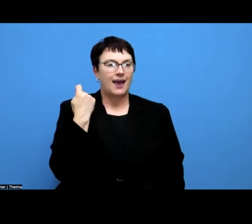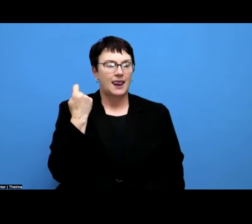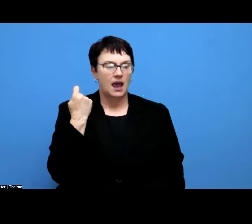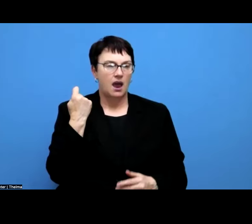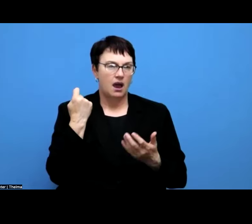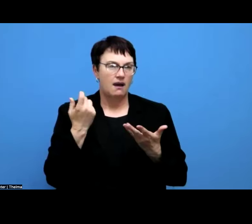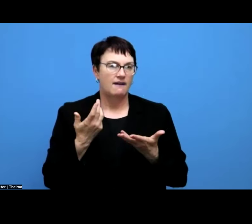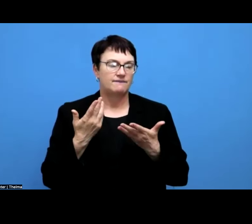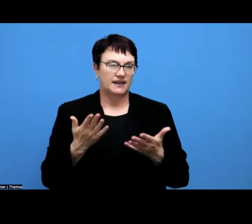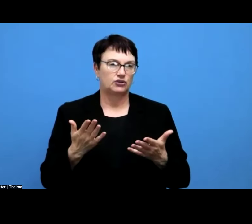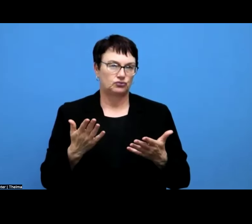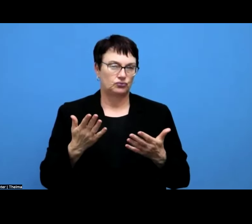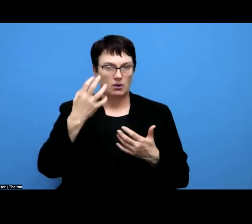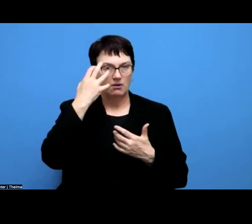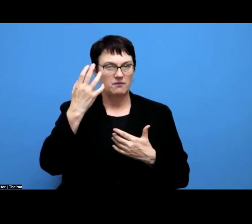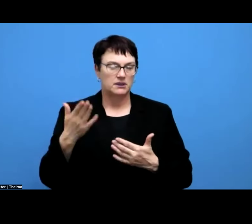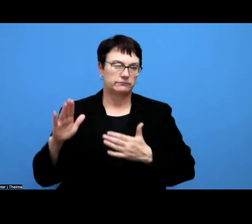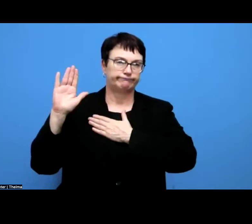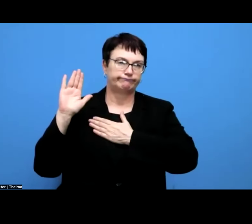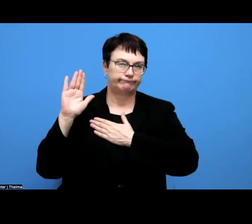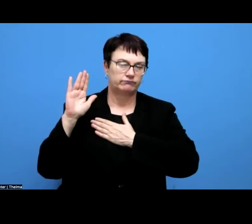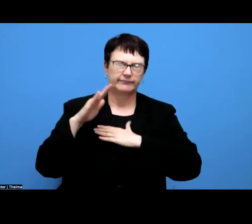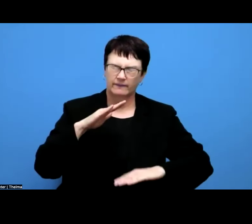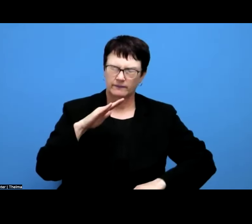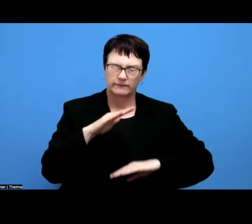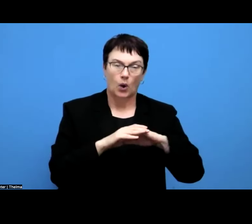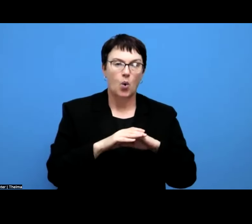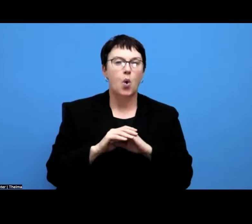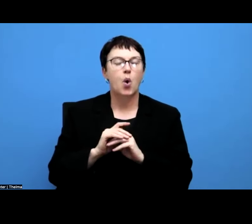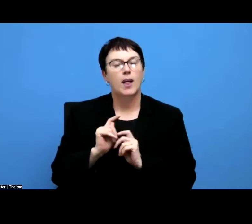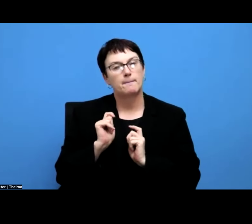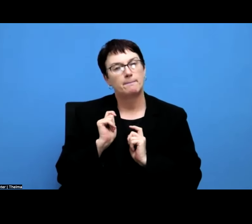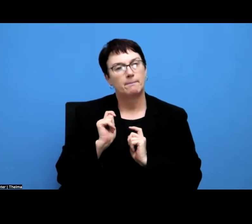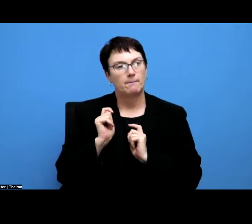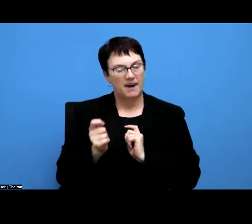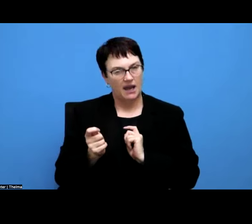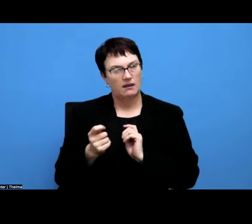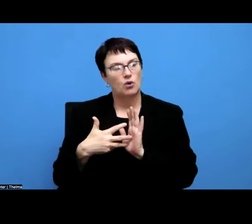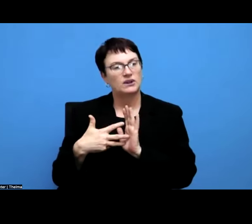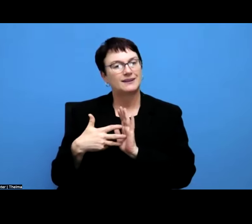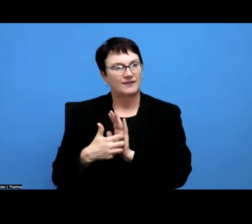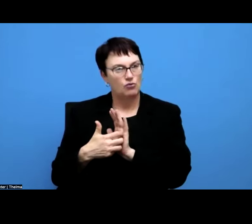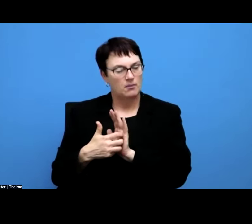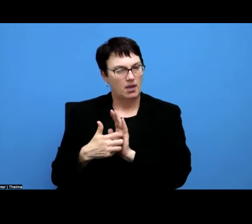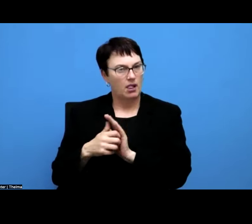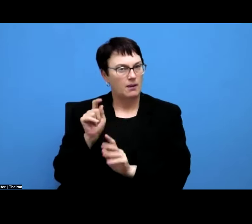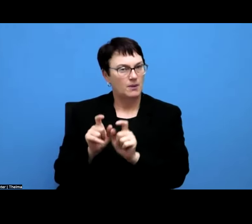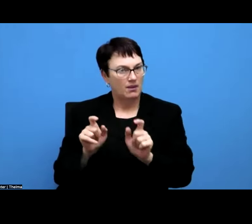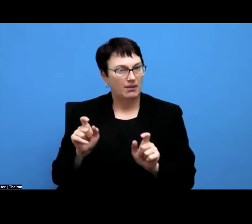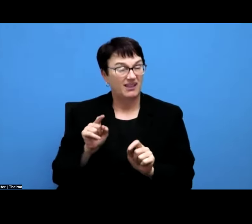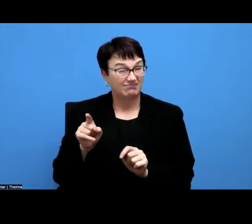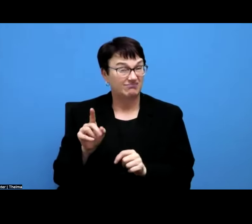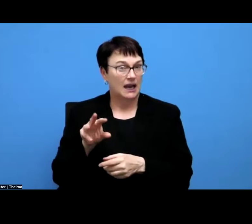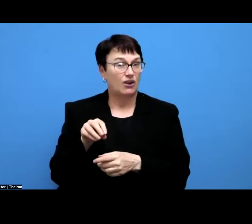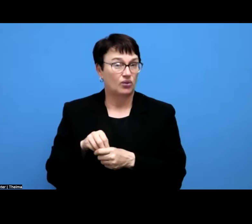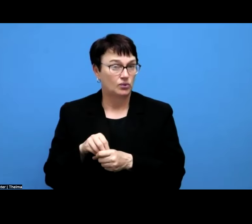to fully pay shift contributions for vulnerable households, including persons with disabilities, as per the cash